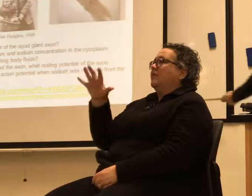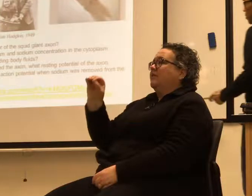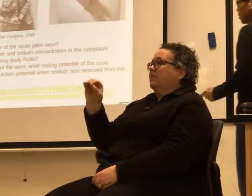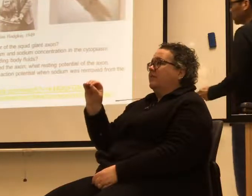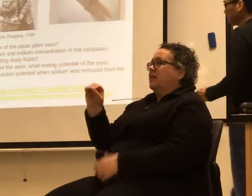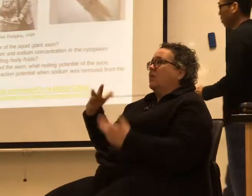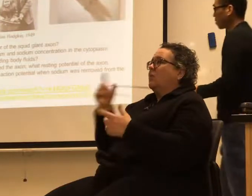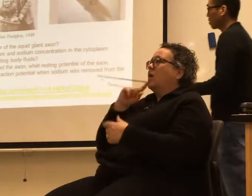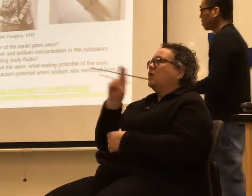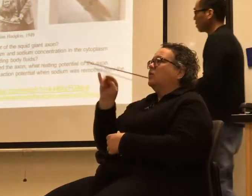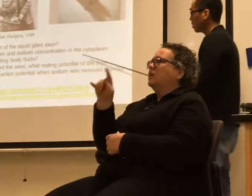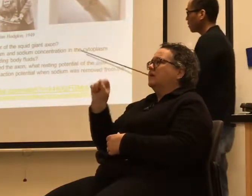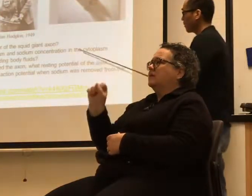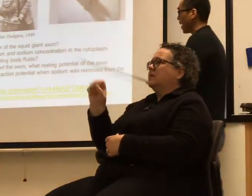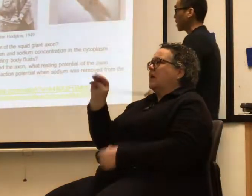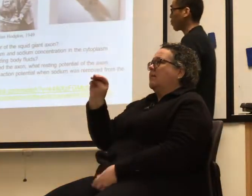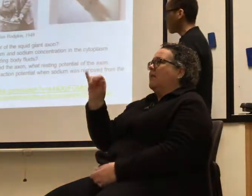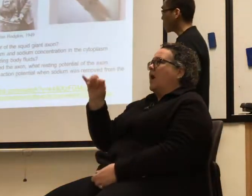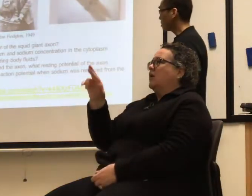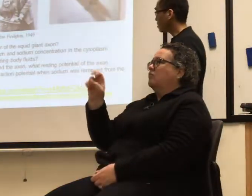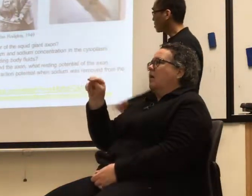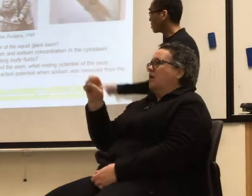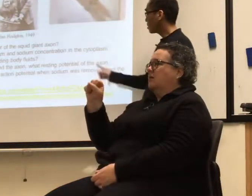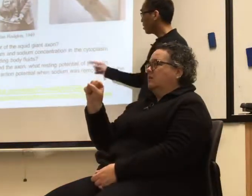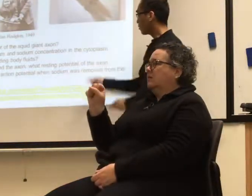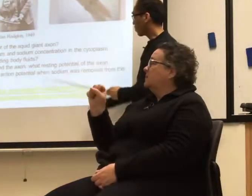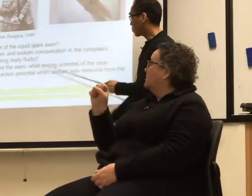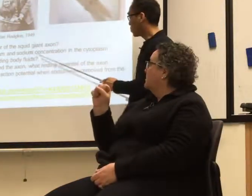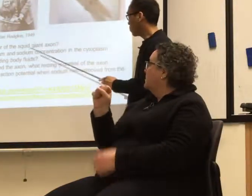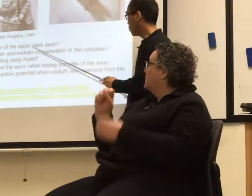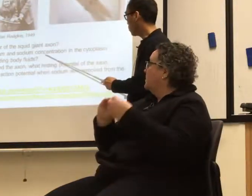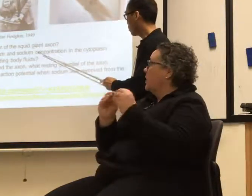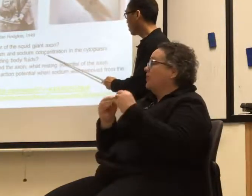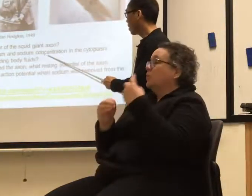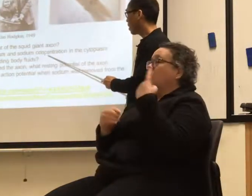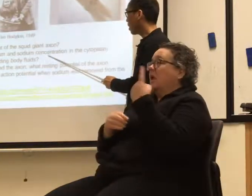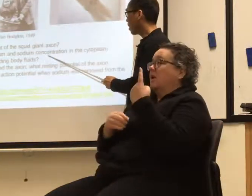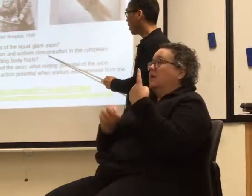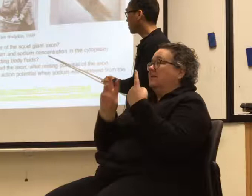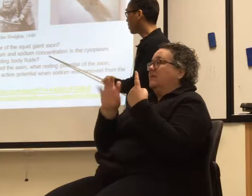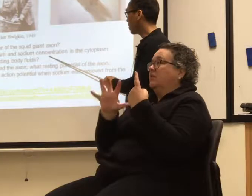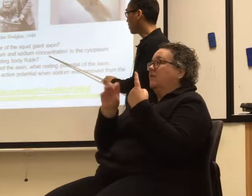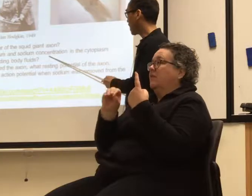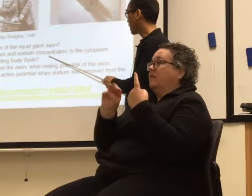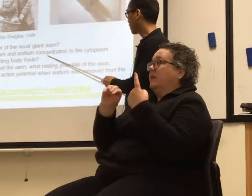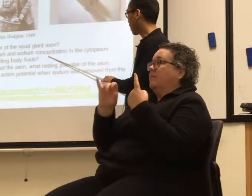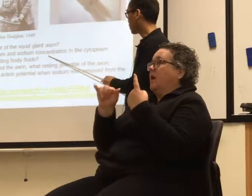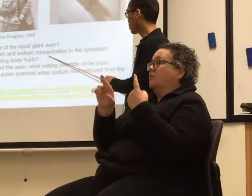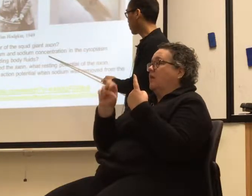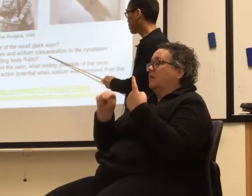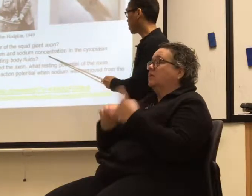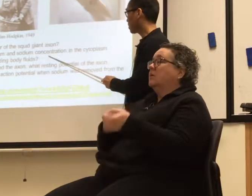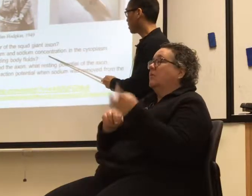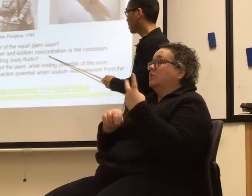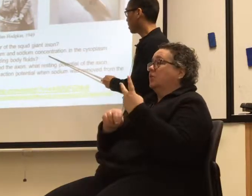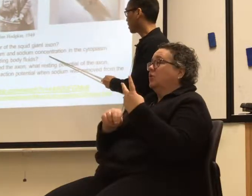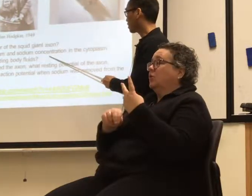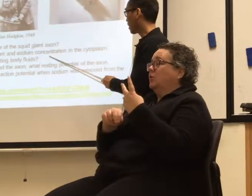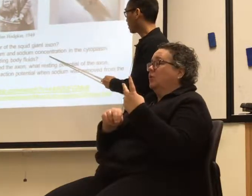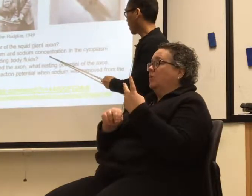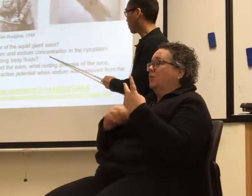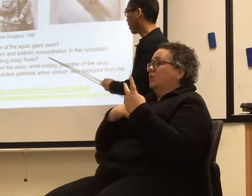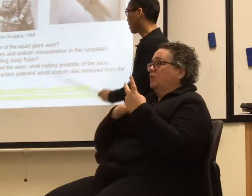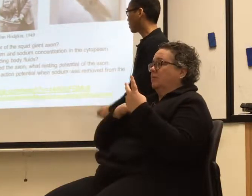what was the units there? The microns. Number 2, the sodium-potassium concentration